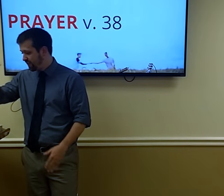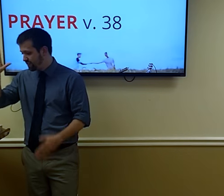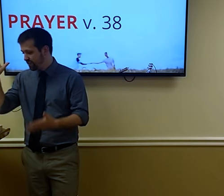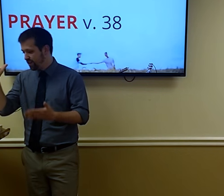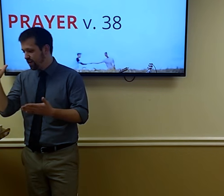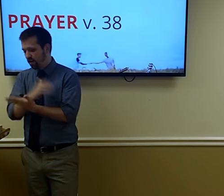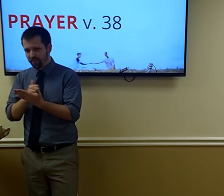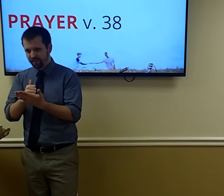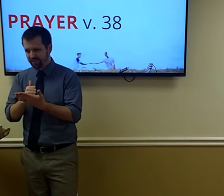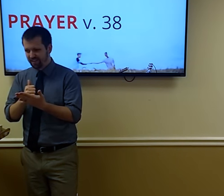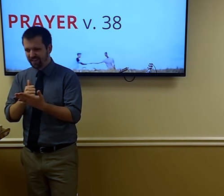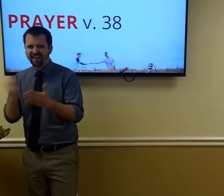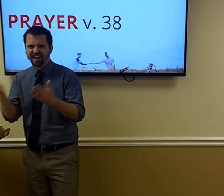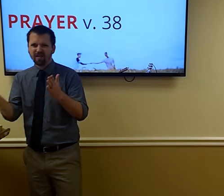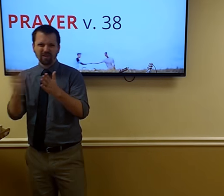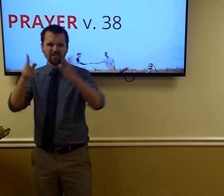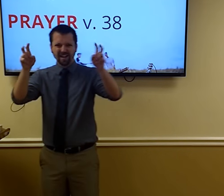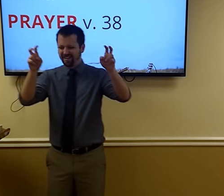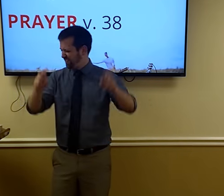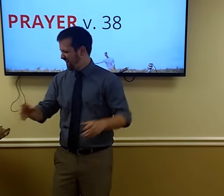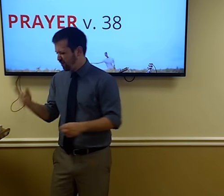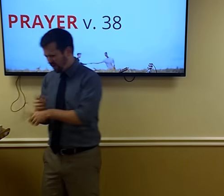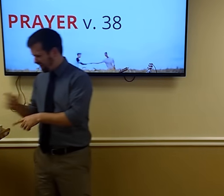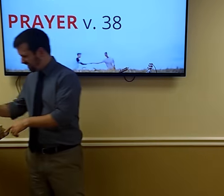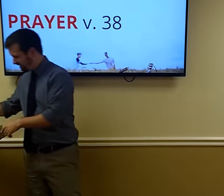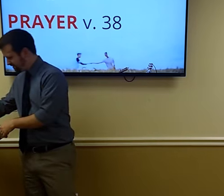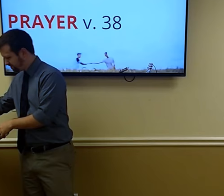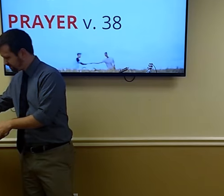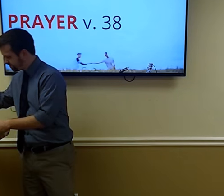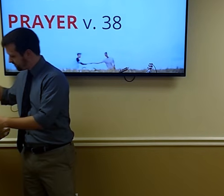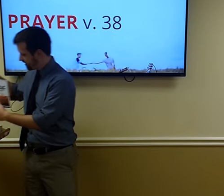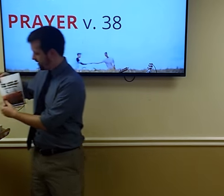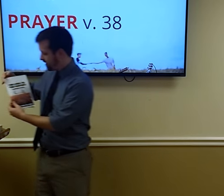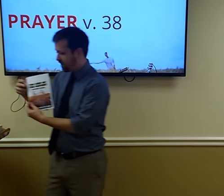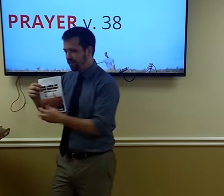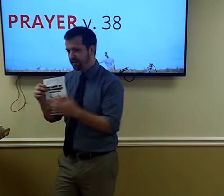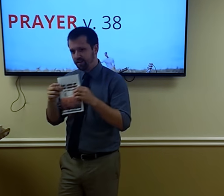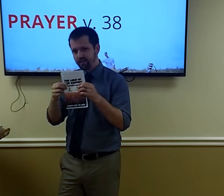his harvest. That brings us back to the title, right? No.